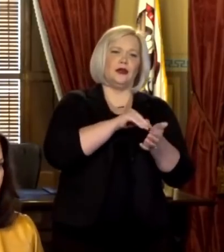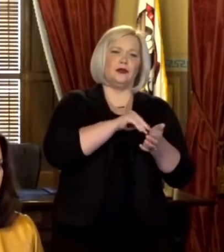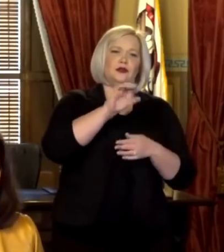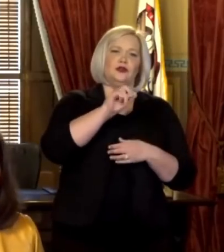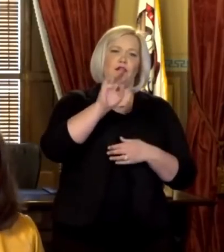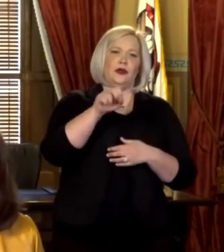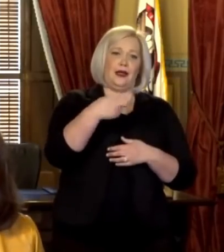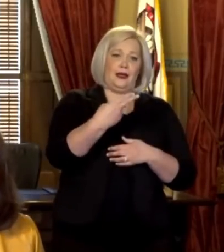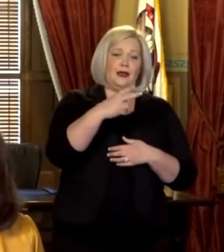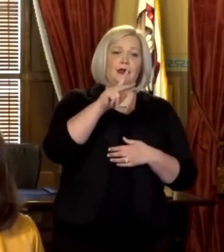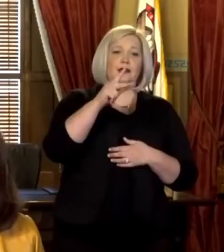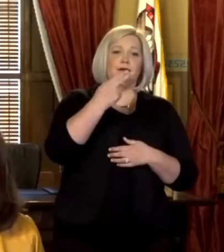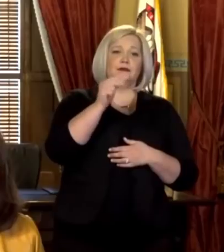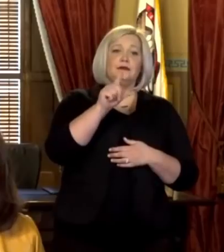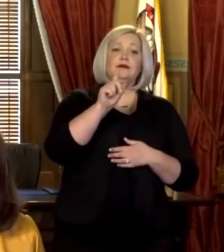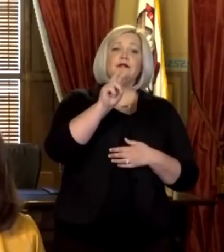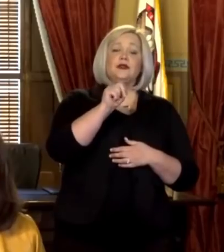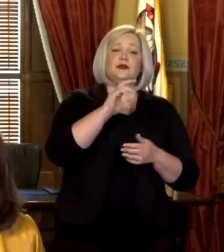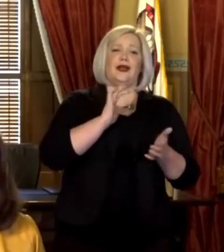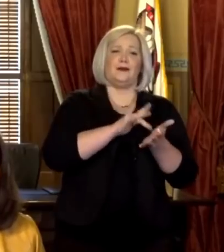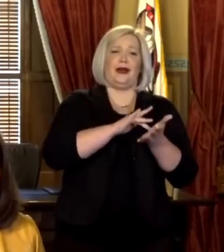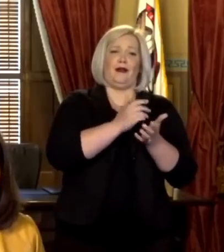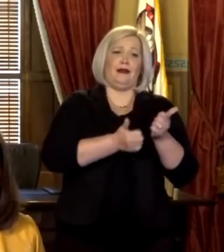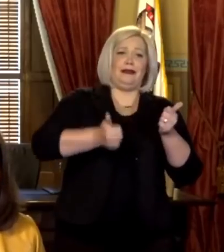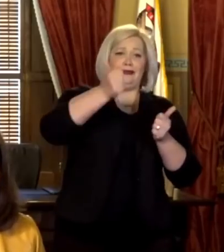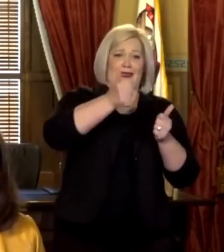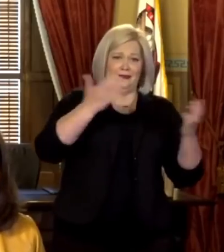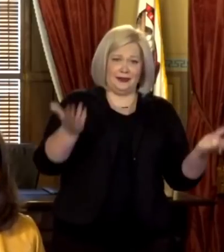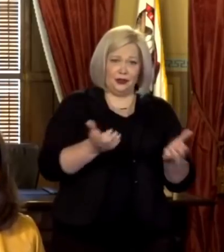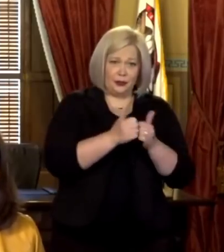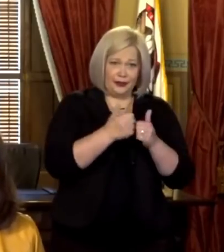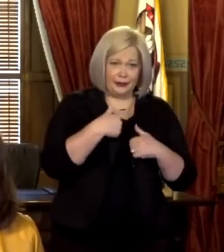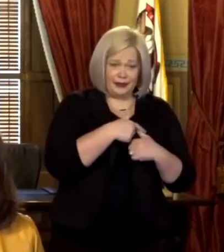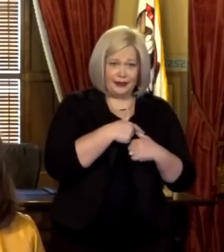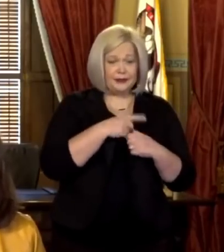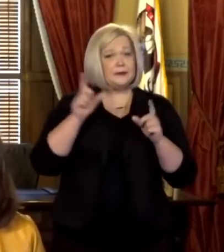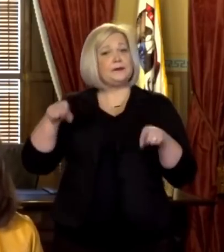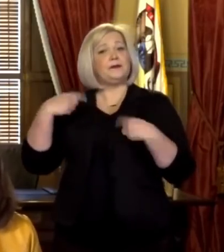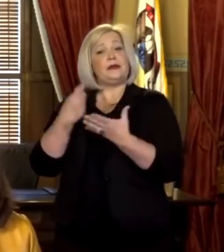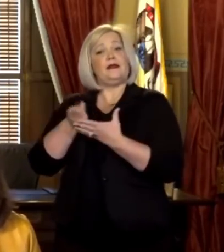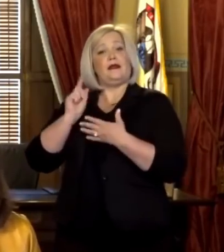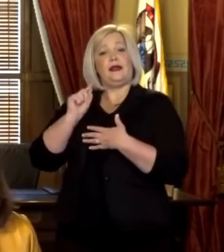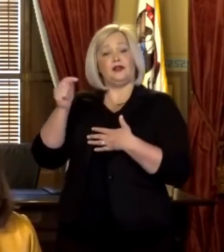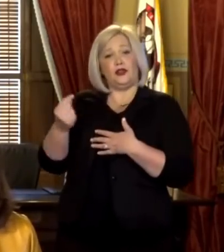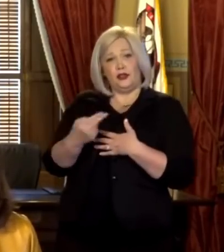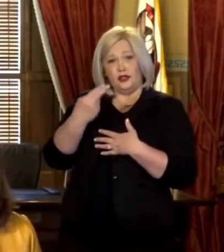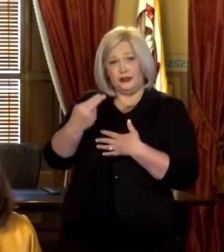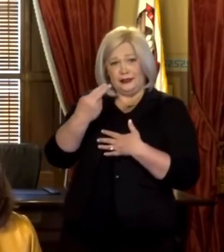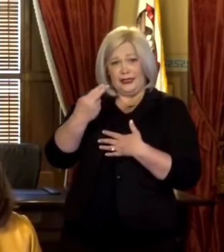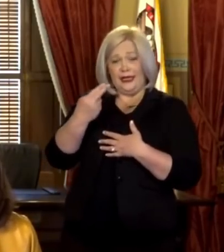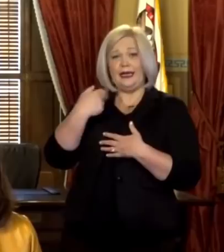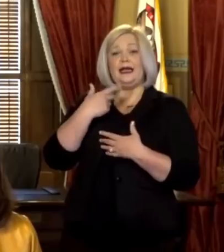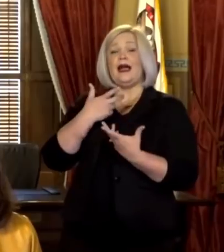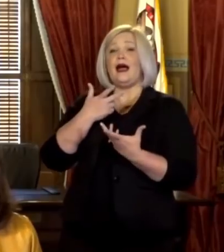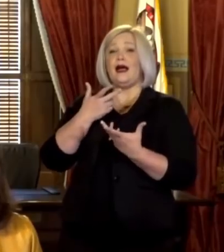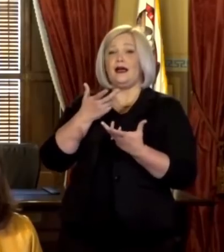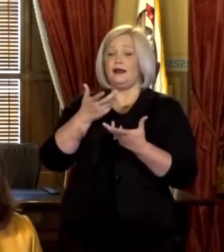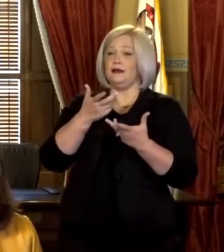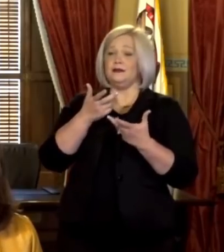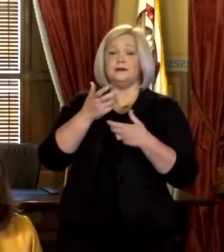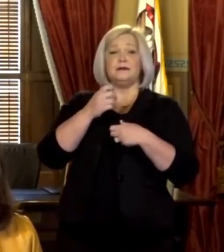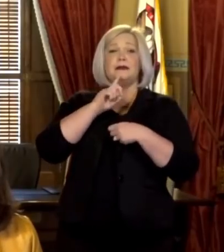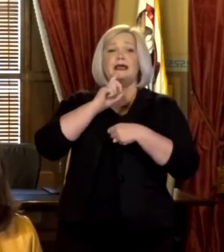Caldoun, our Chief Medical Executive. Since Thursday, I signed an executive order that prohibits all employers